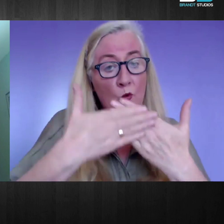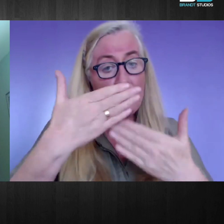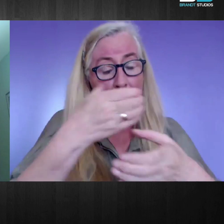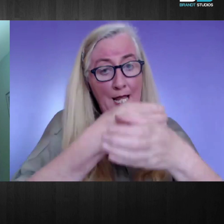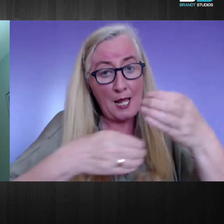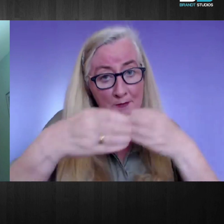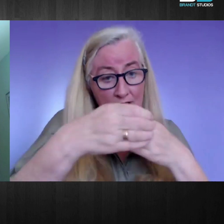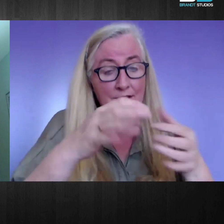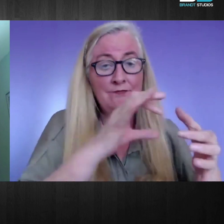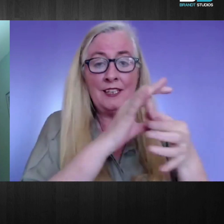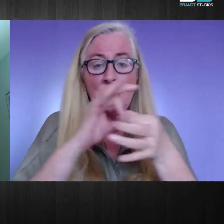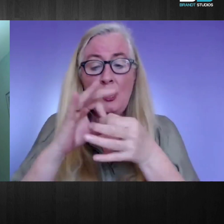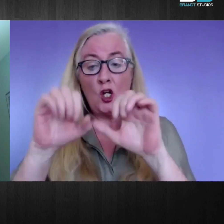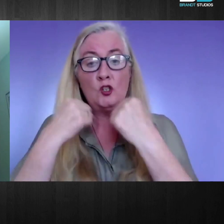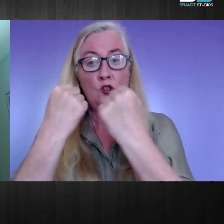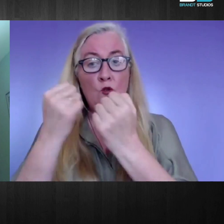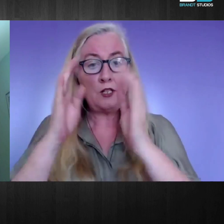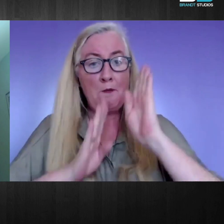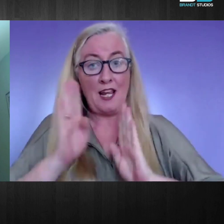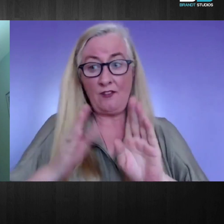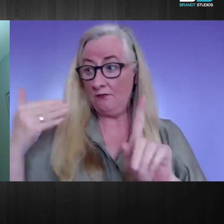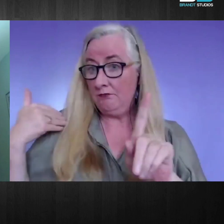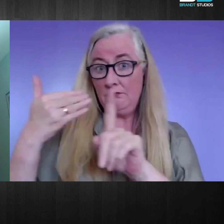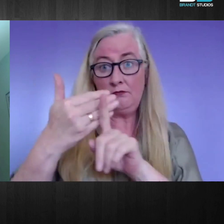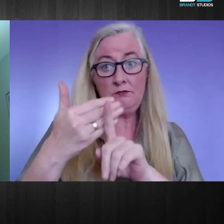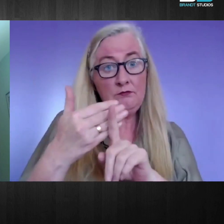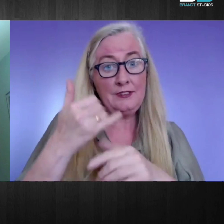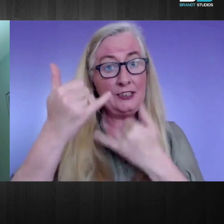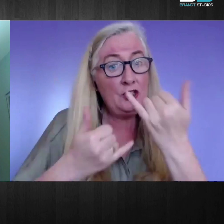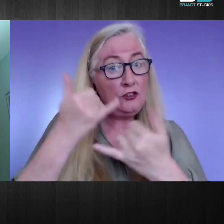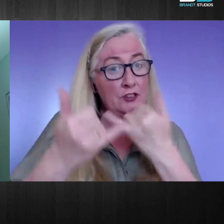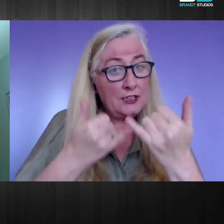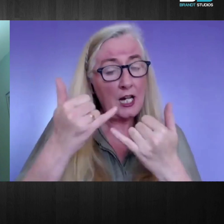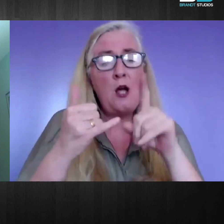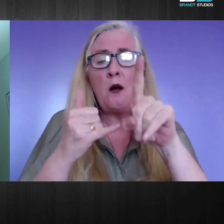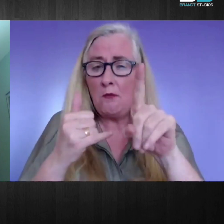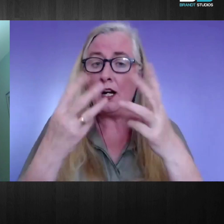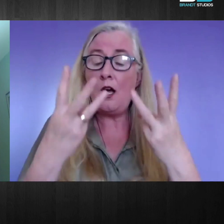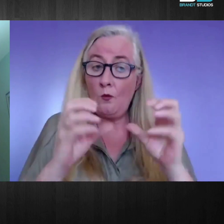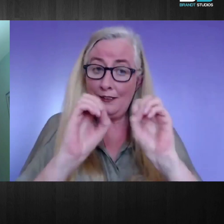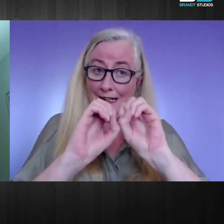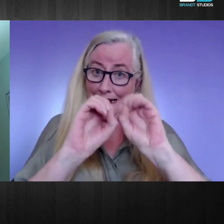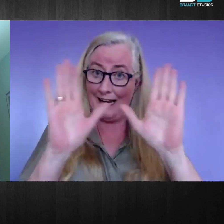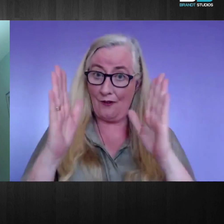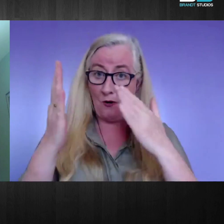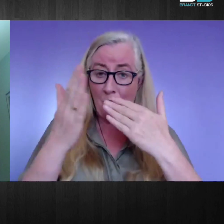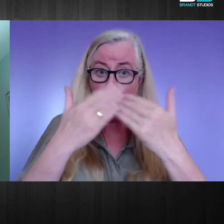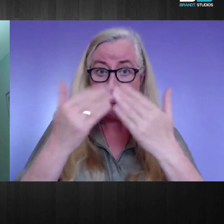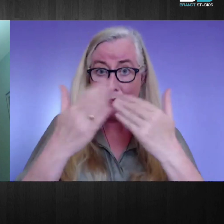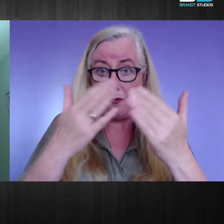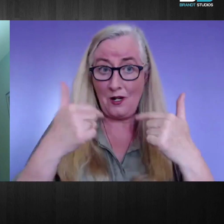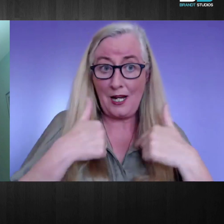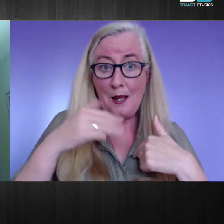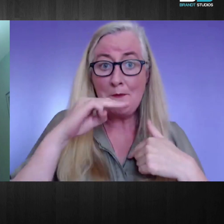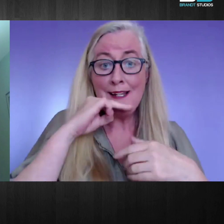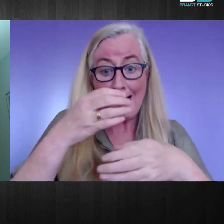years. Just to clarify what I mean by these concepts, so by empathy, we're talking about the ability to